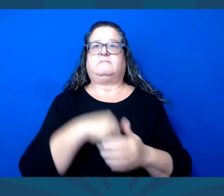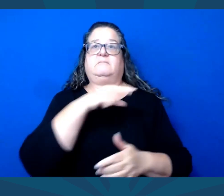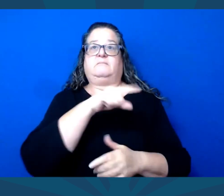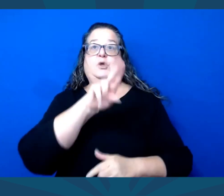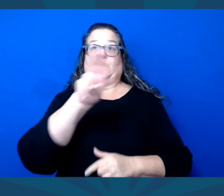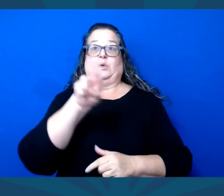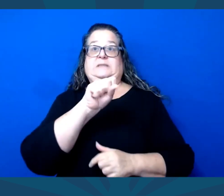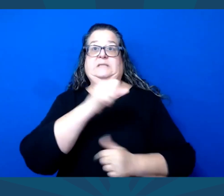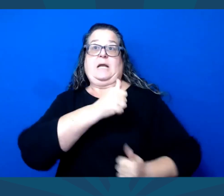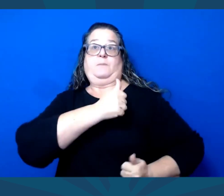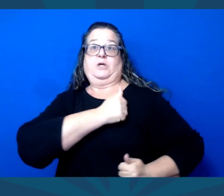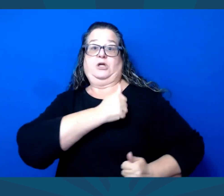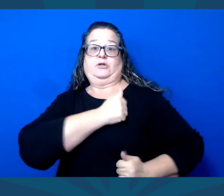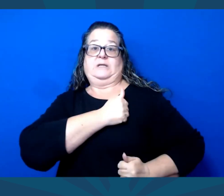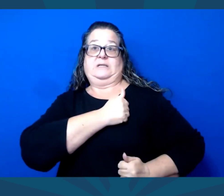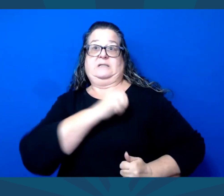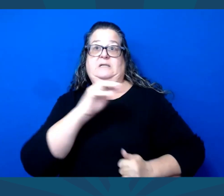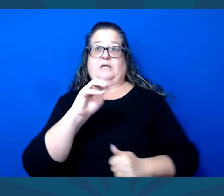Christian values.